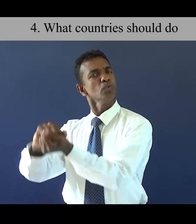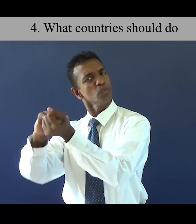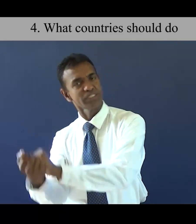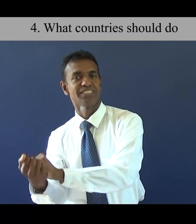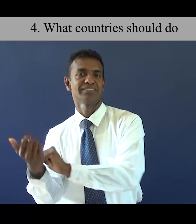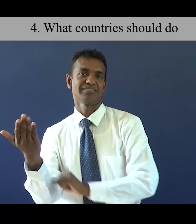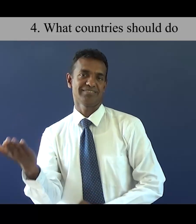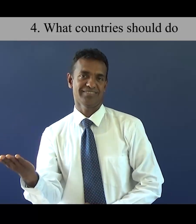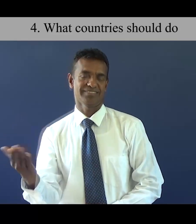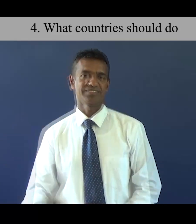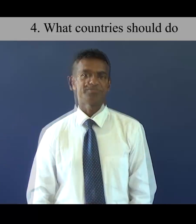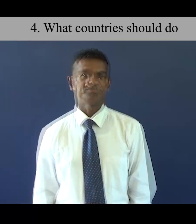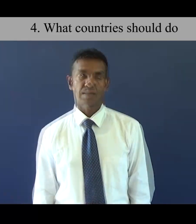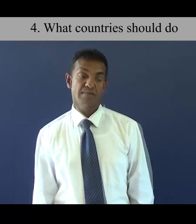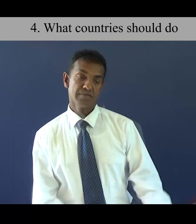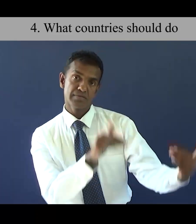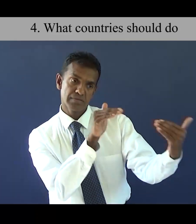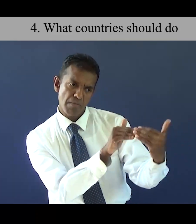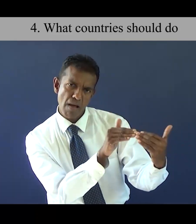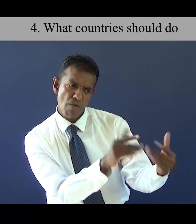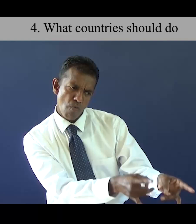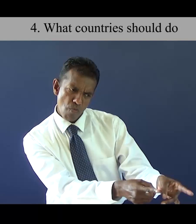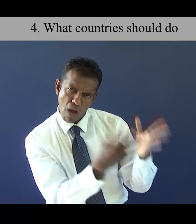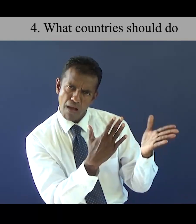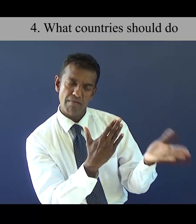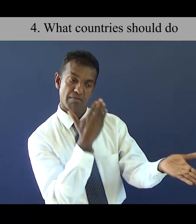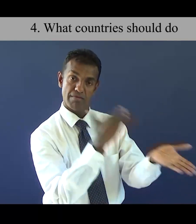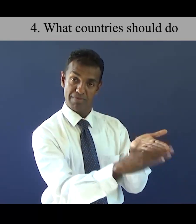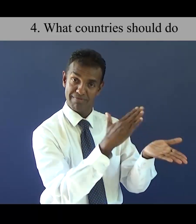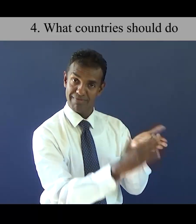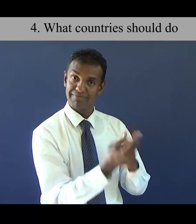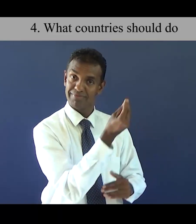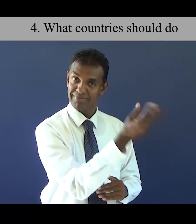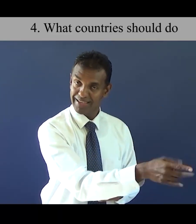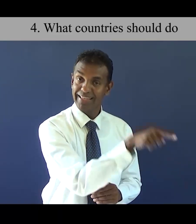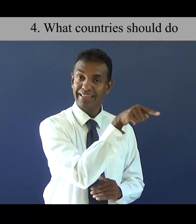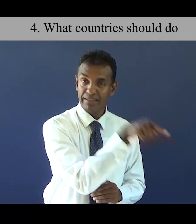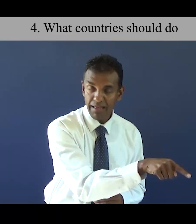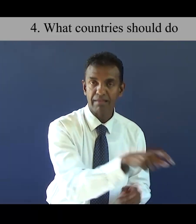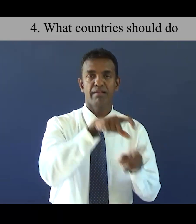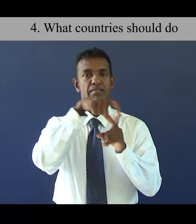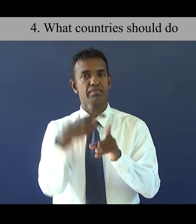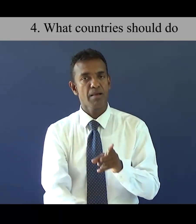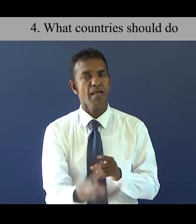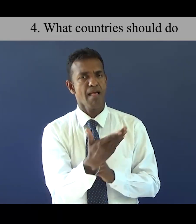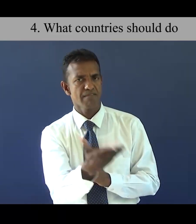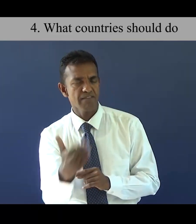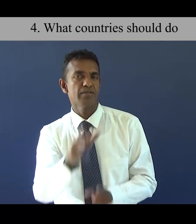Making sure the rights of disabled people to be treated equally are